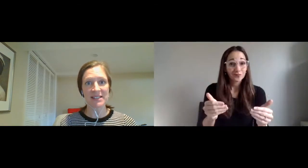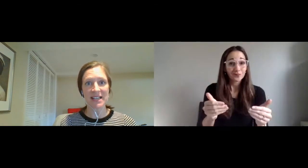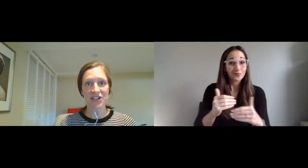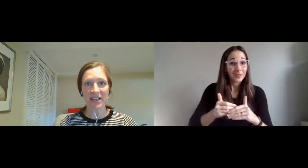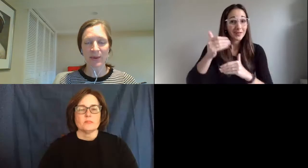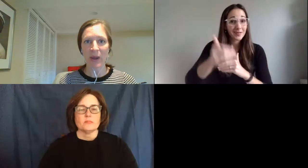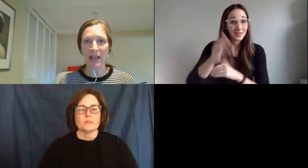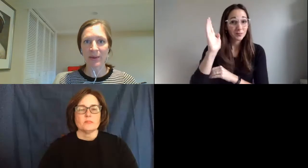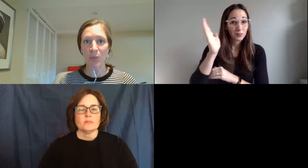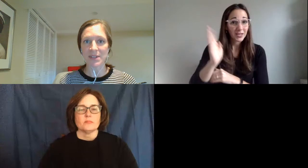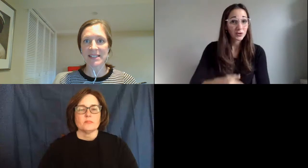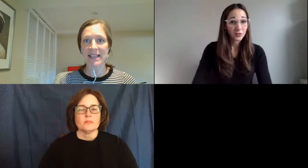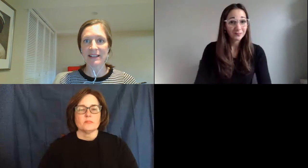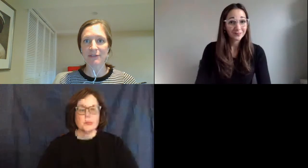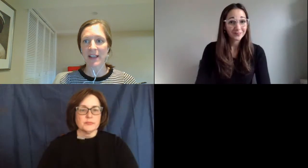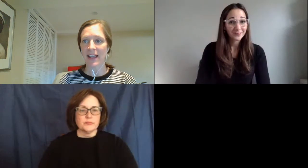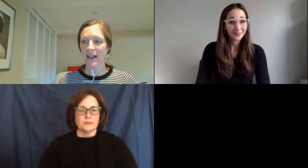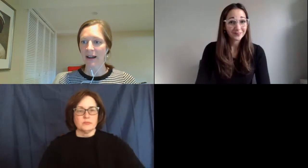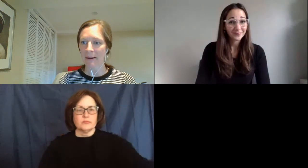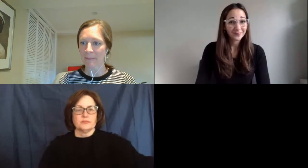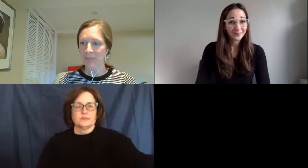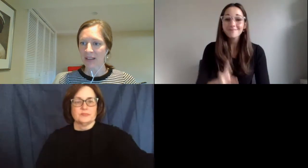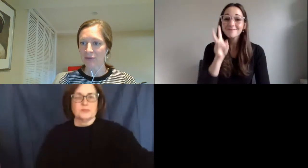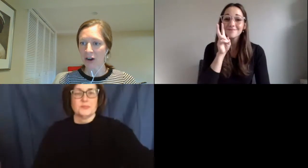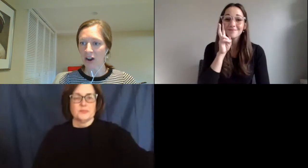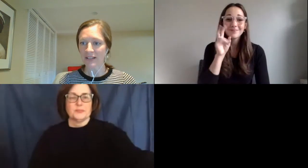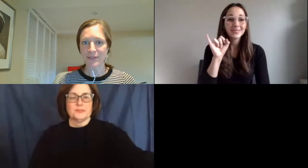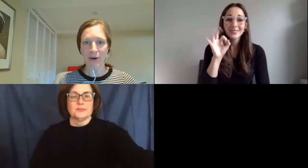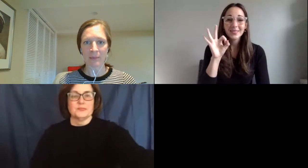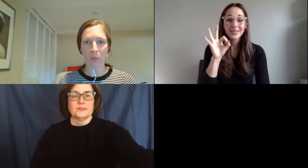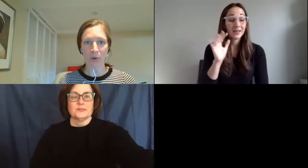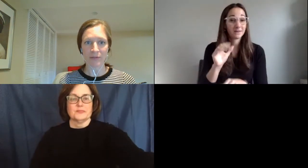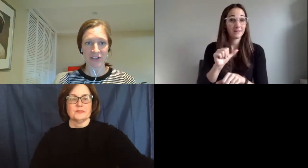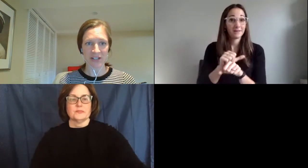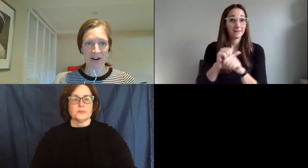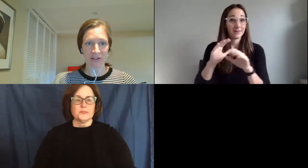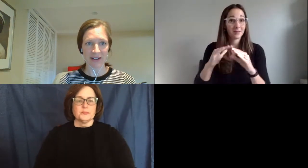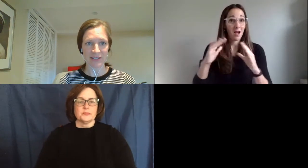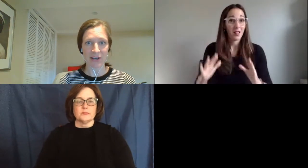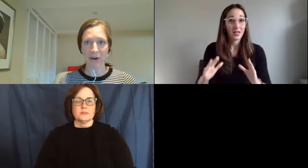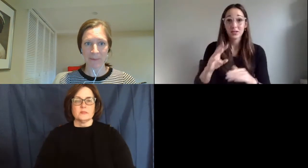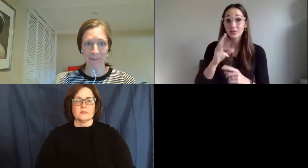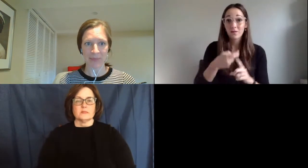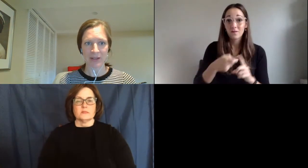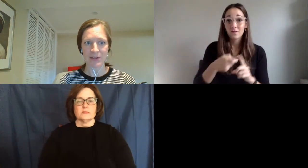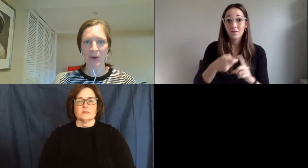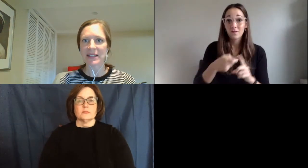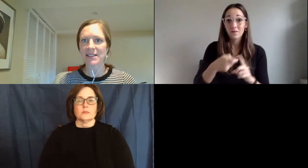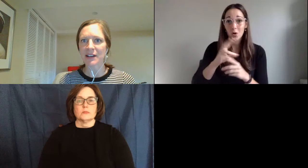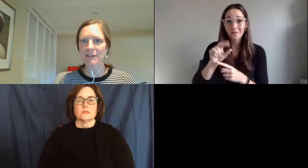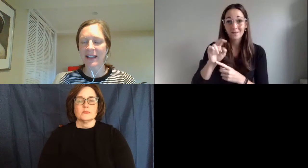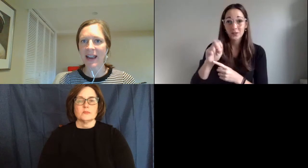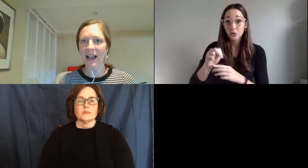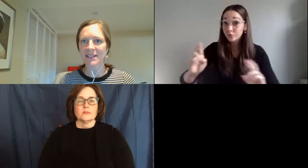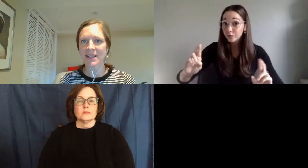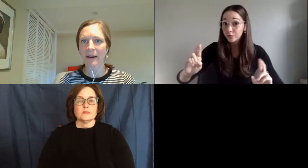next presentation, and we'll see if our colleagues from World Vision are ready to go. So